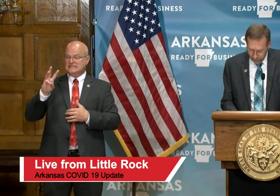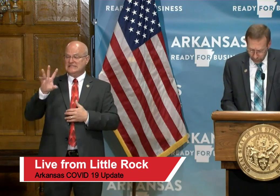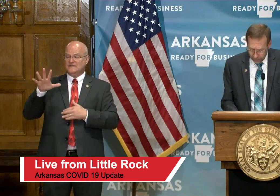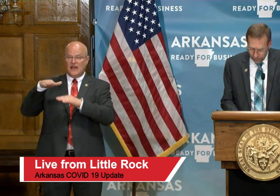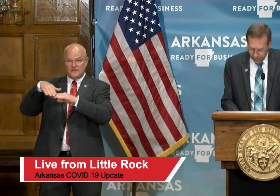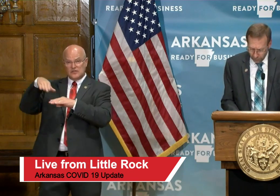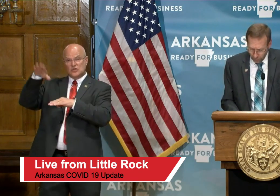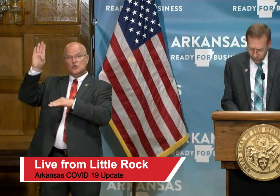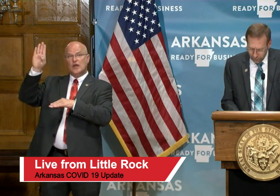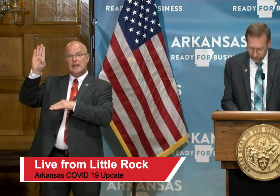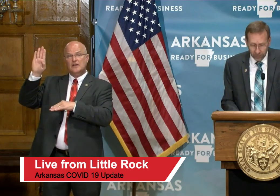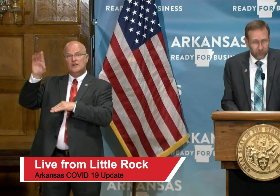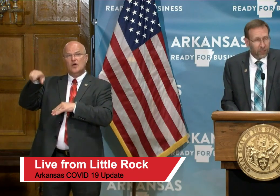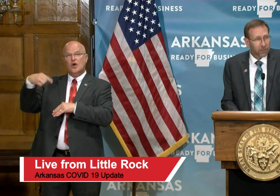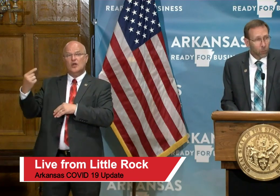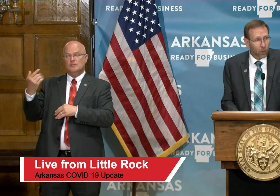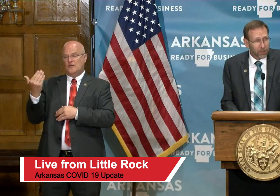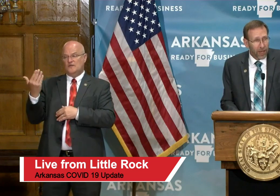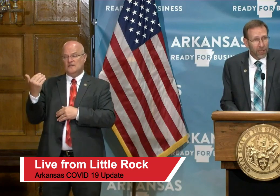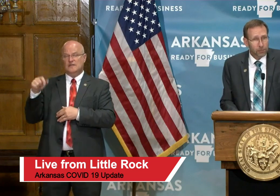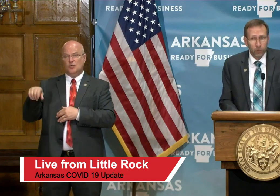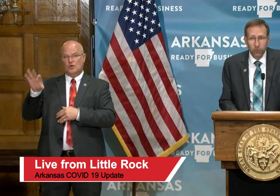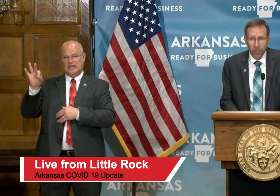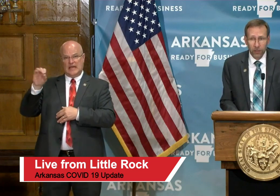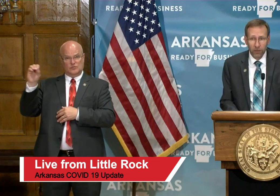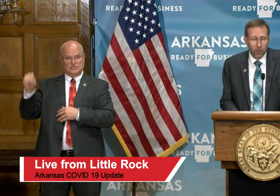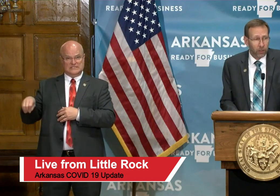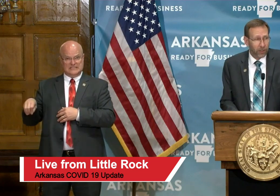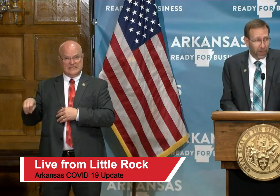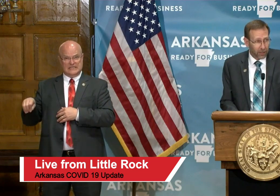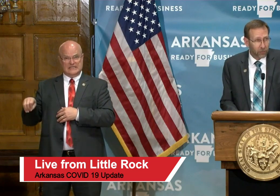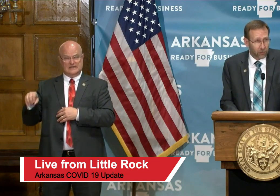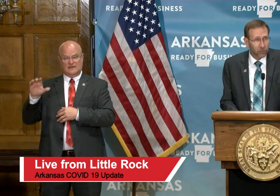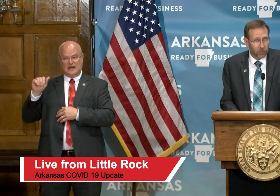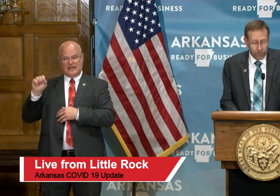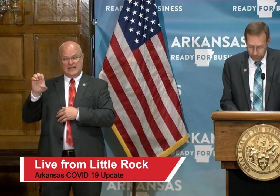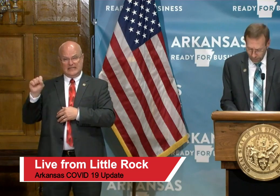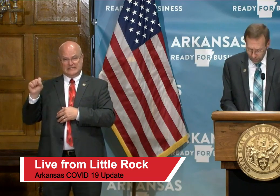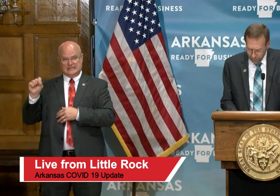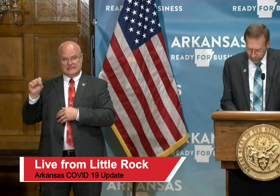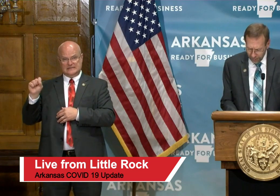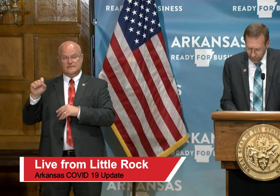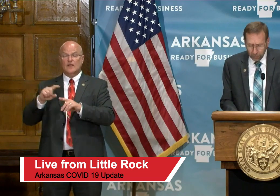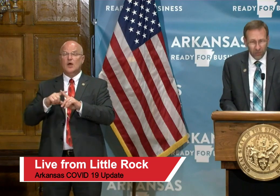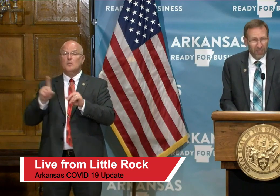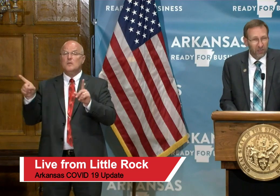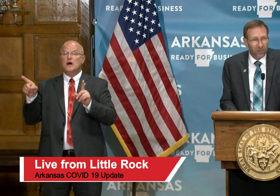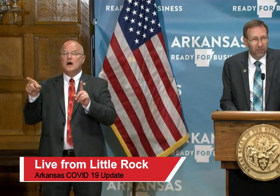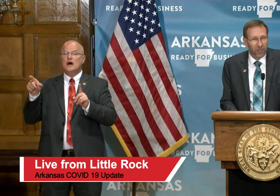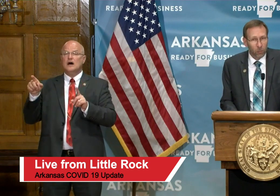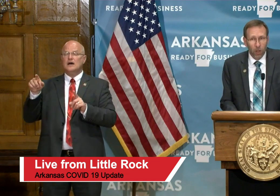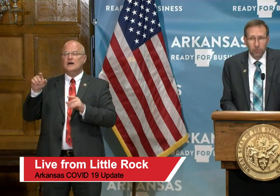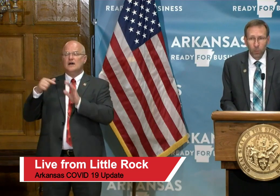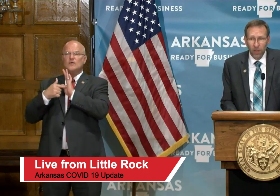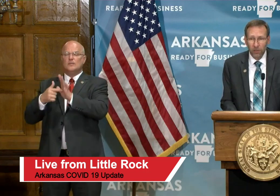65 and greater have only been 15.9% of our cases, but they